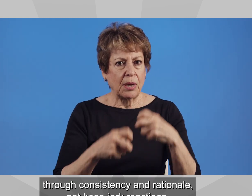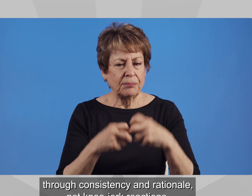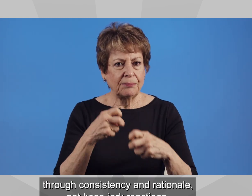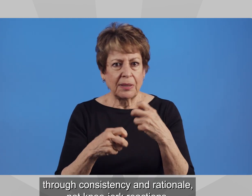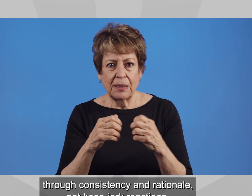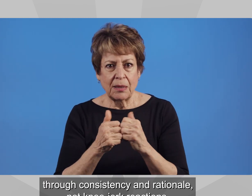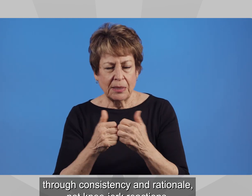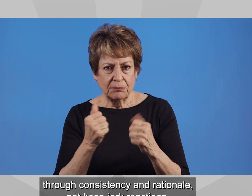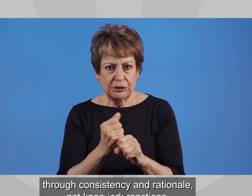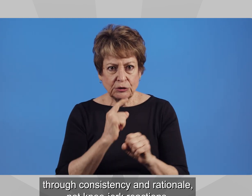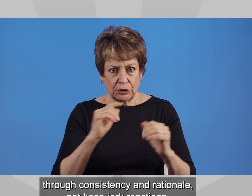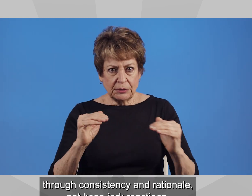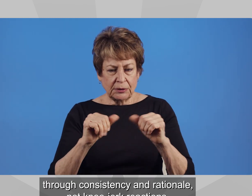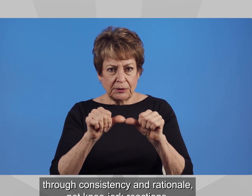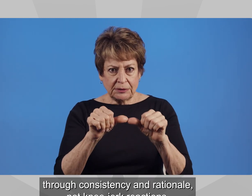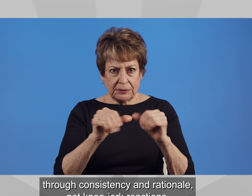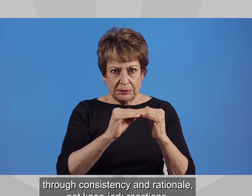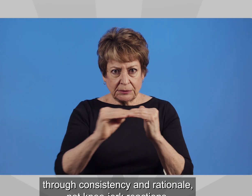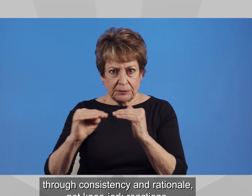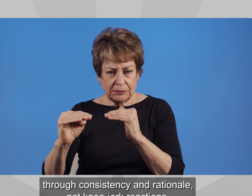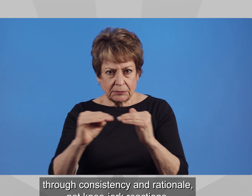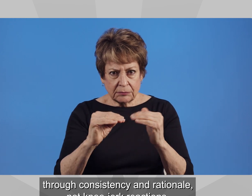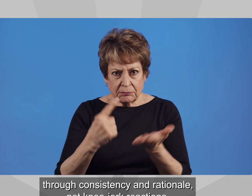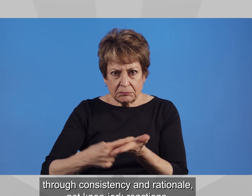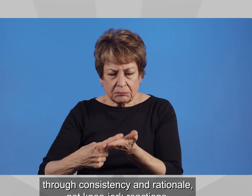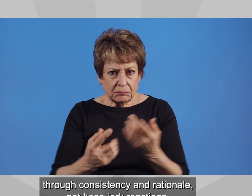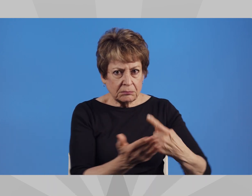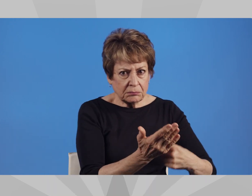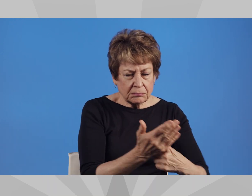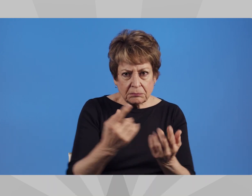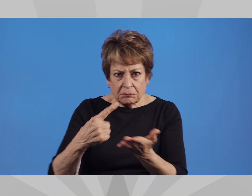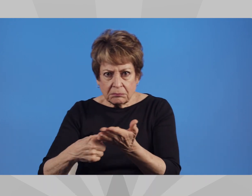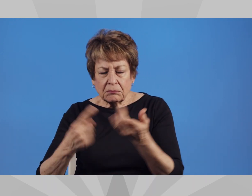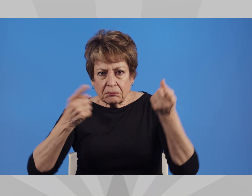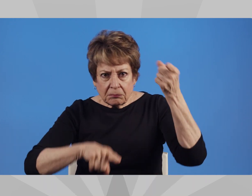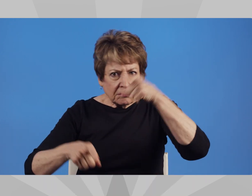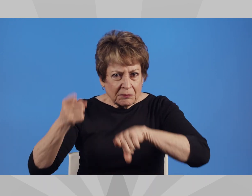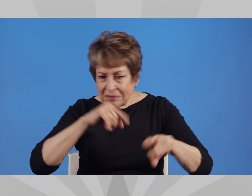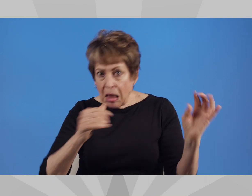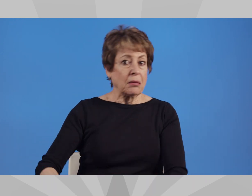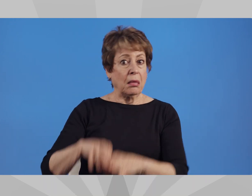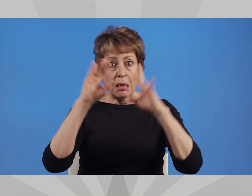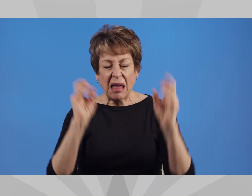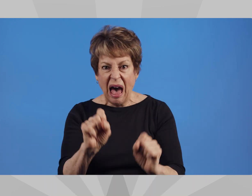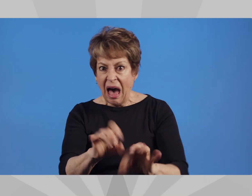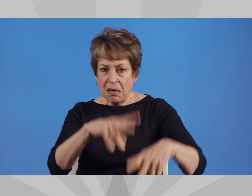through consistency and rationale, not knee-jerk reactions.